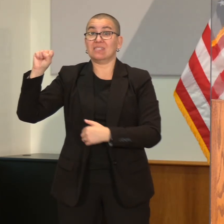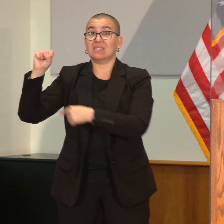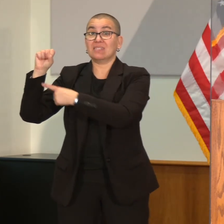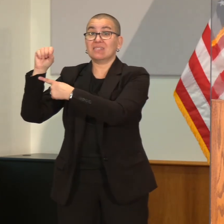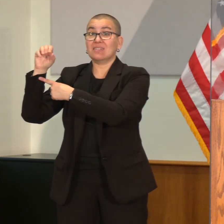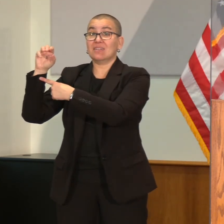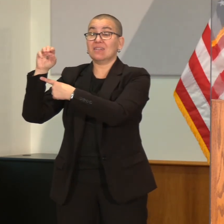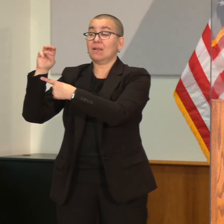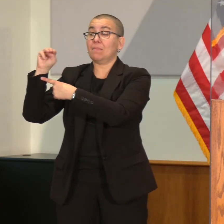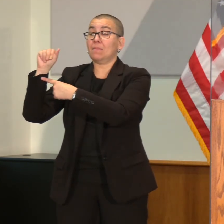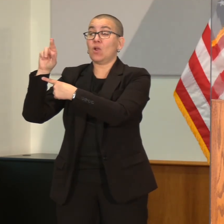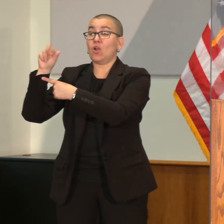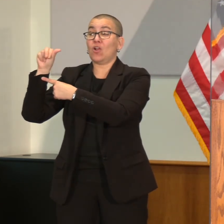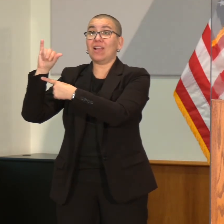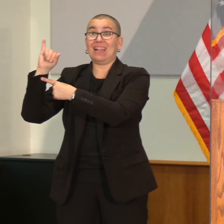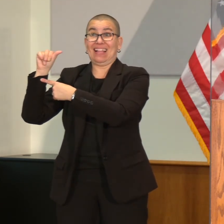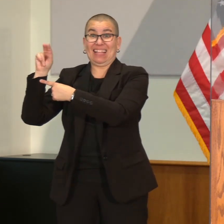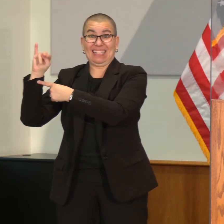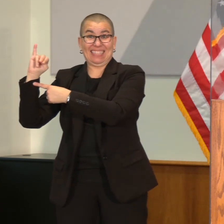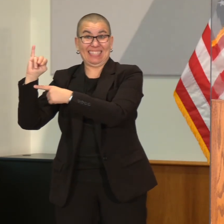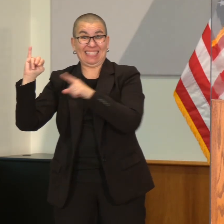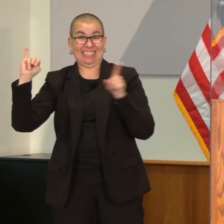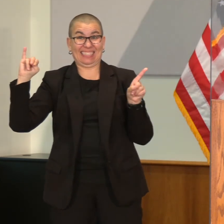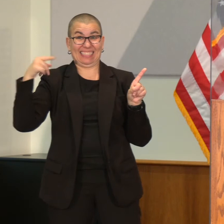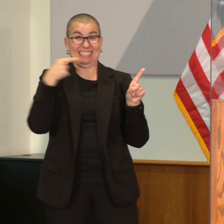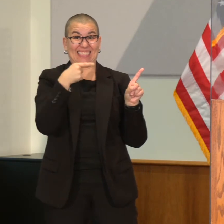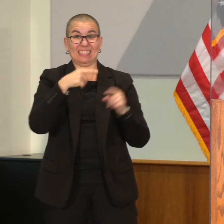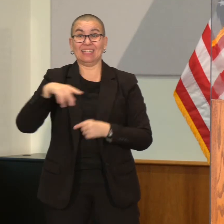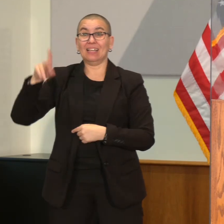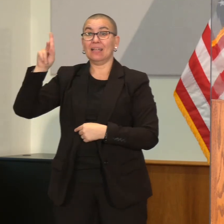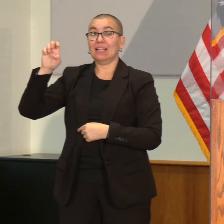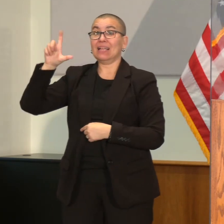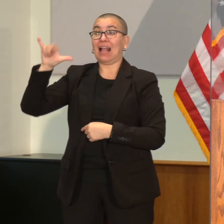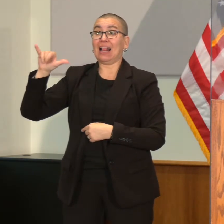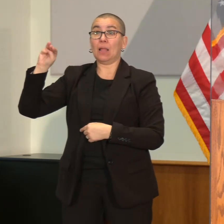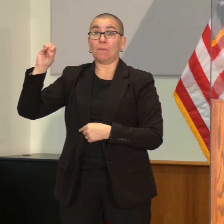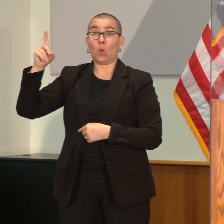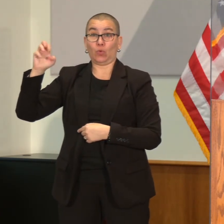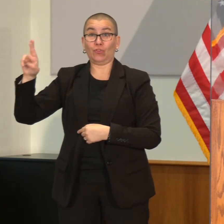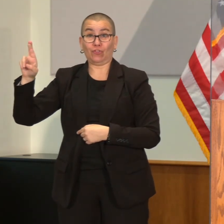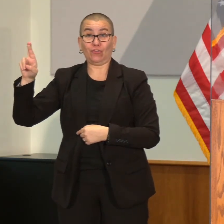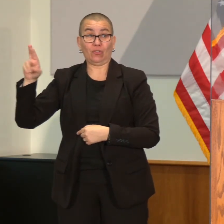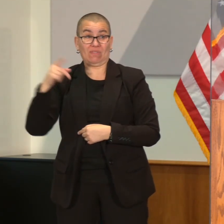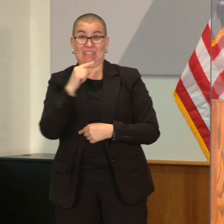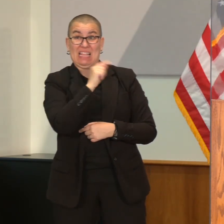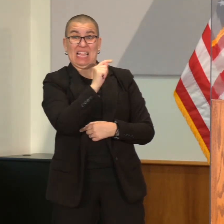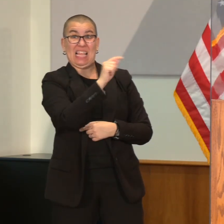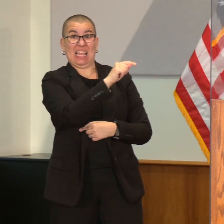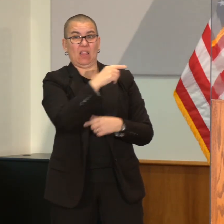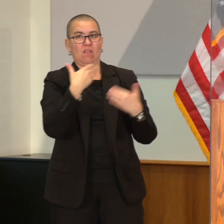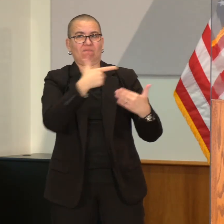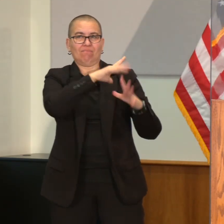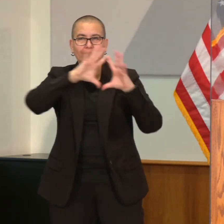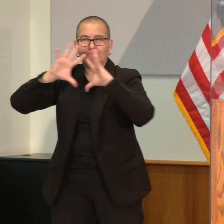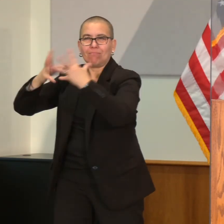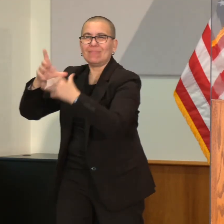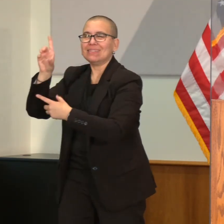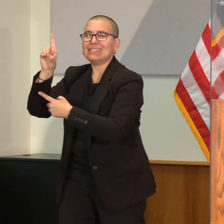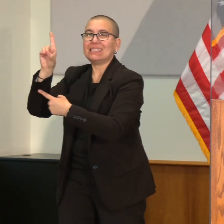Jamie Becker-Finn, and Vice Chair Kelly Moeller, and all of the members of the DFL caucus who've worked on reform